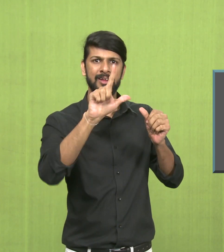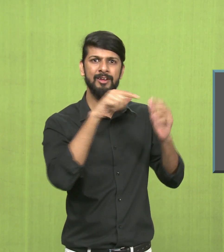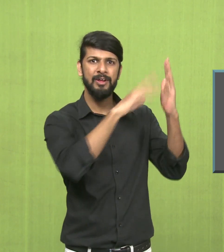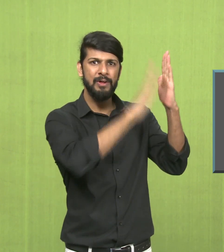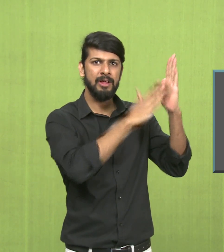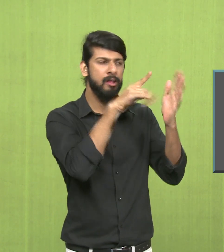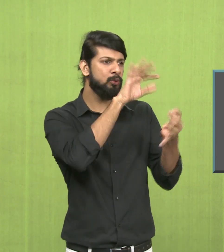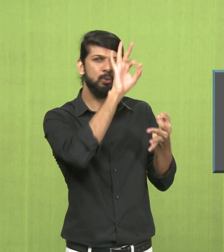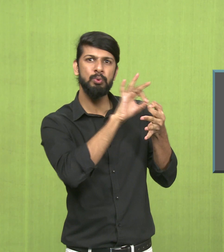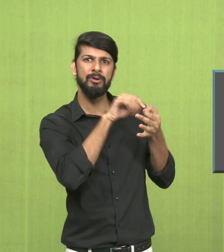Lesson 3 as well.